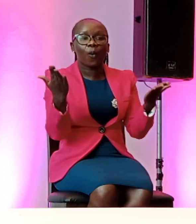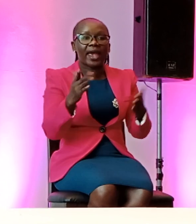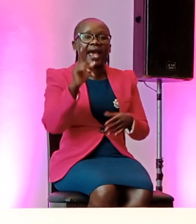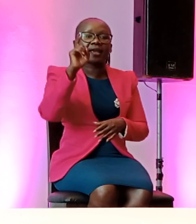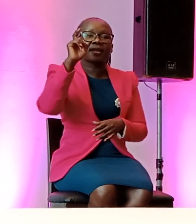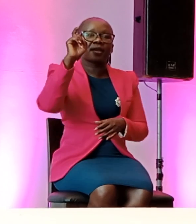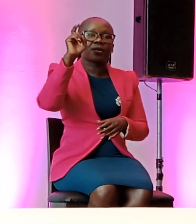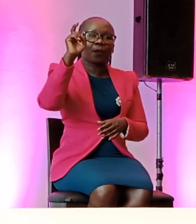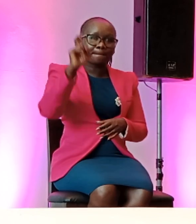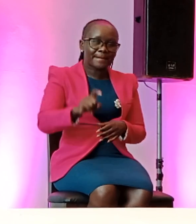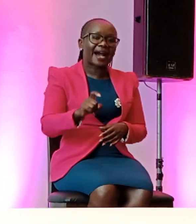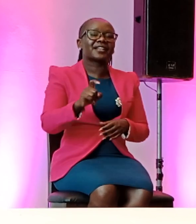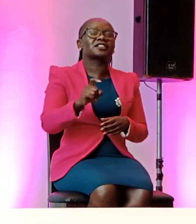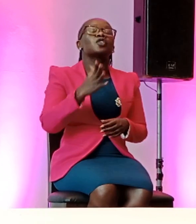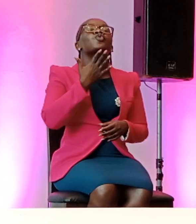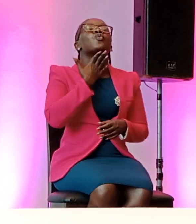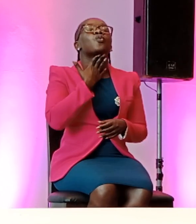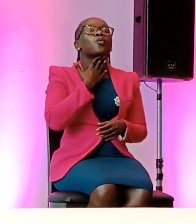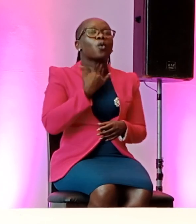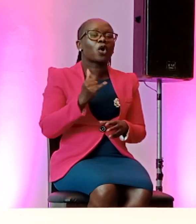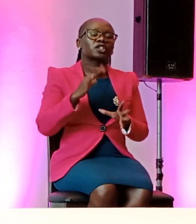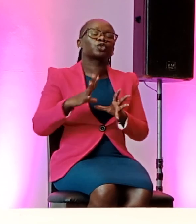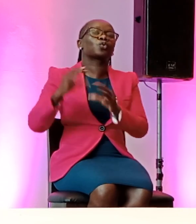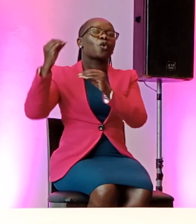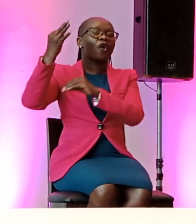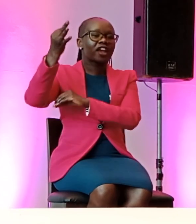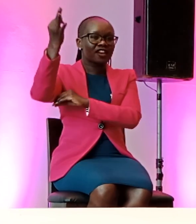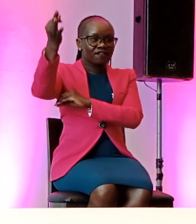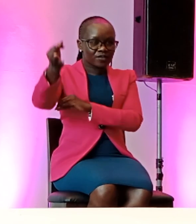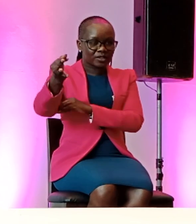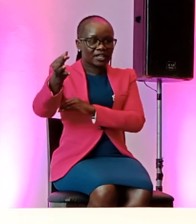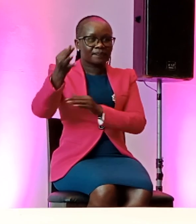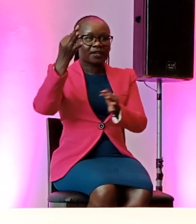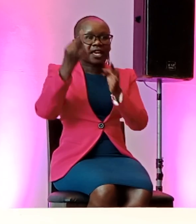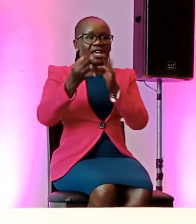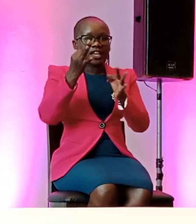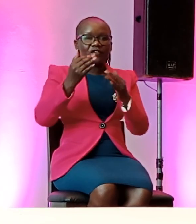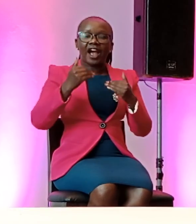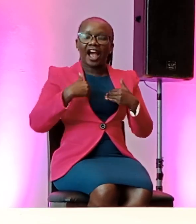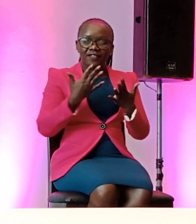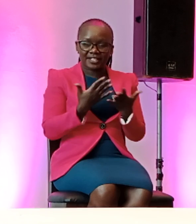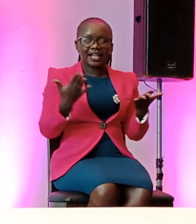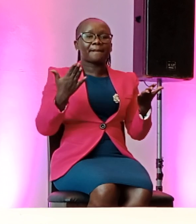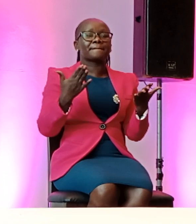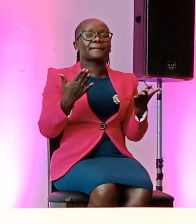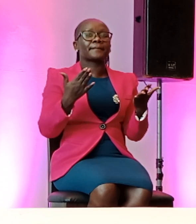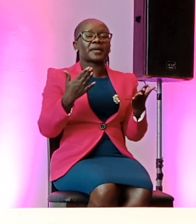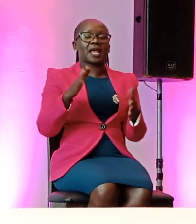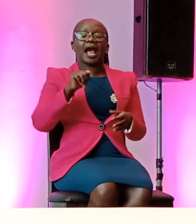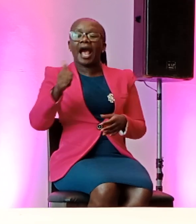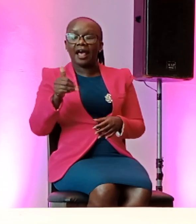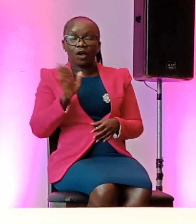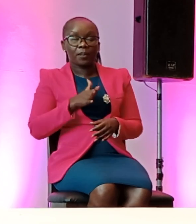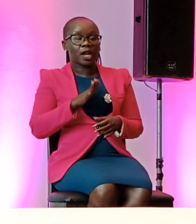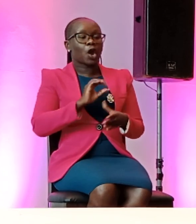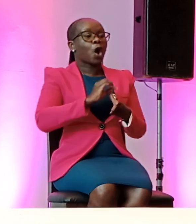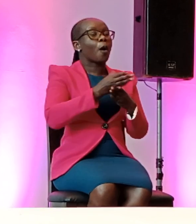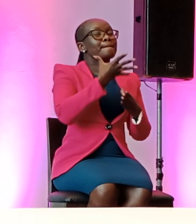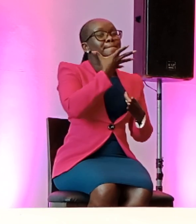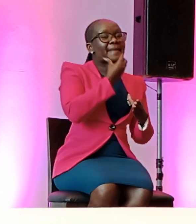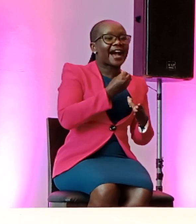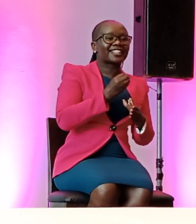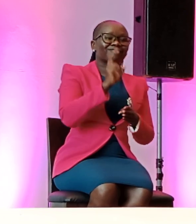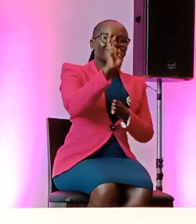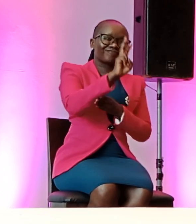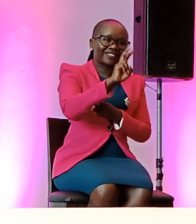you marked that you want to go. If there is an impediment, be it a fellow woman or man, just